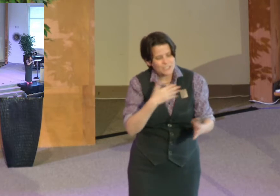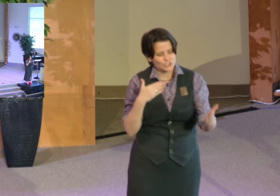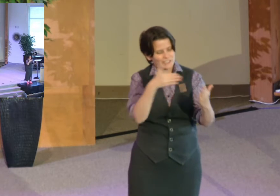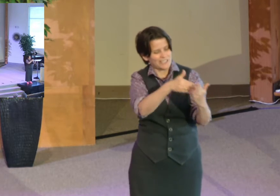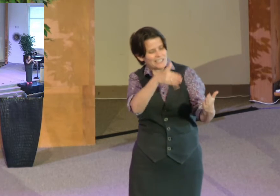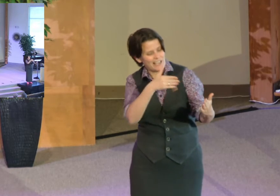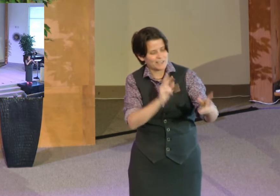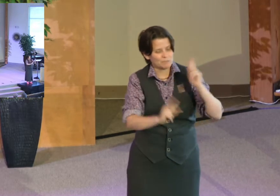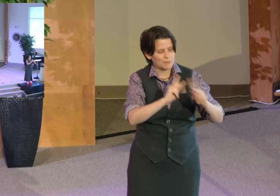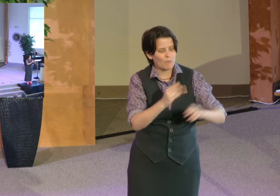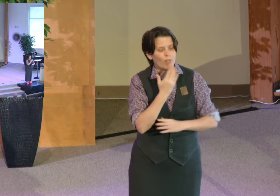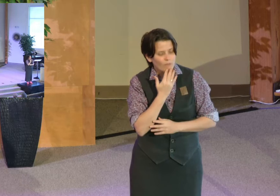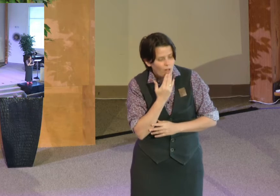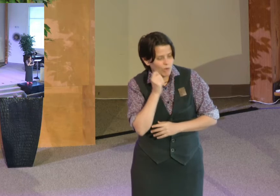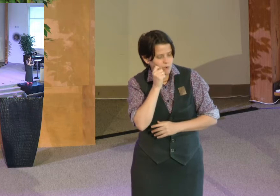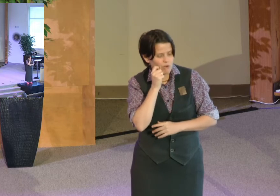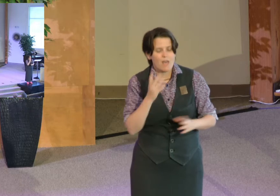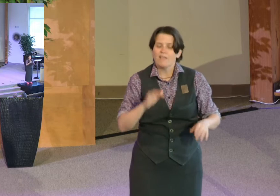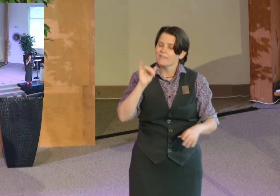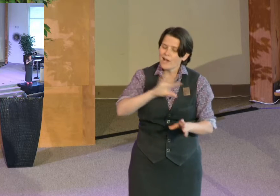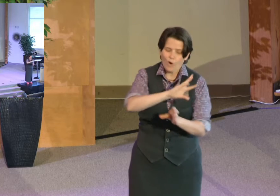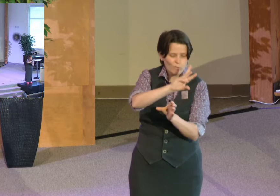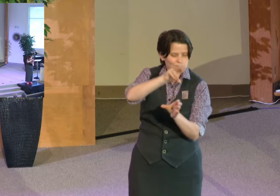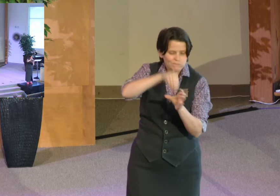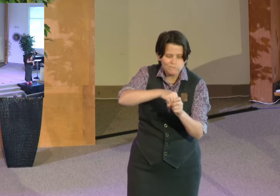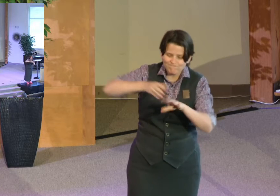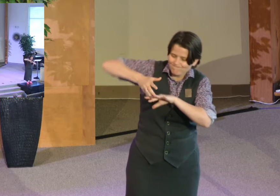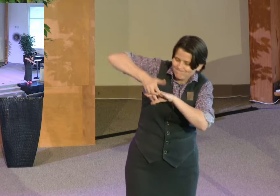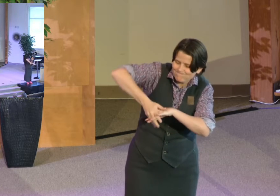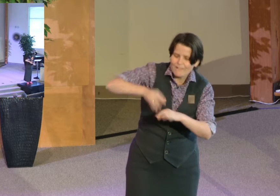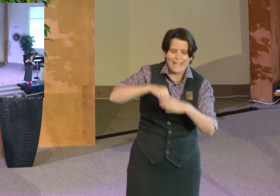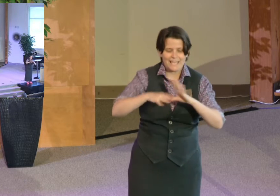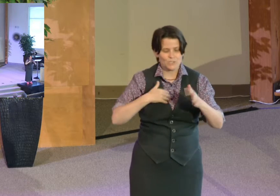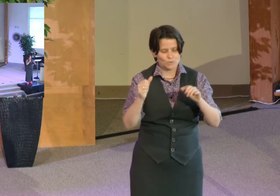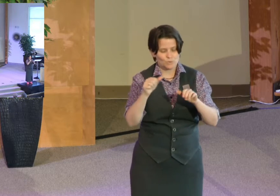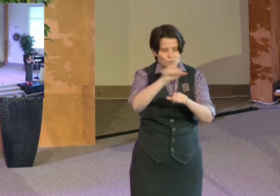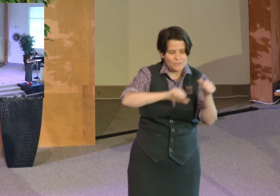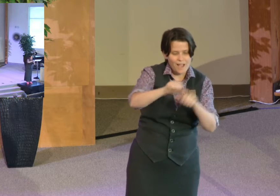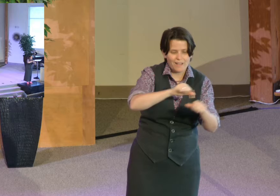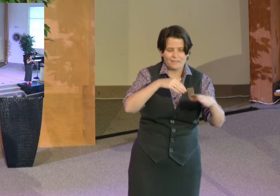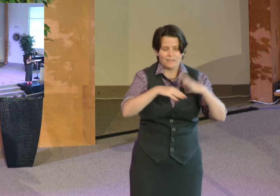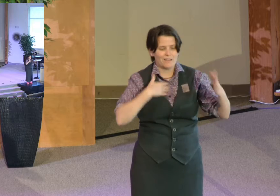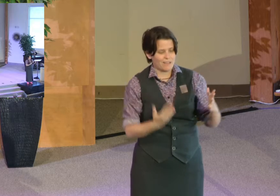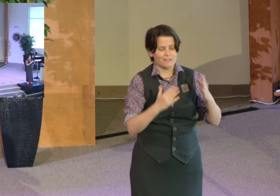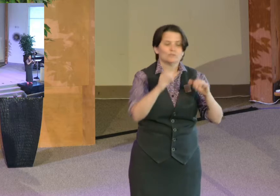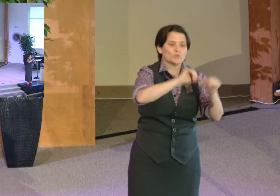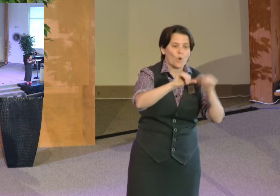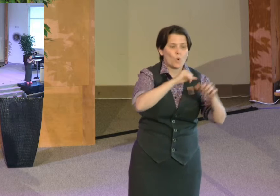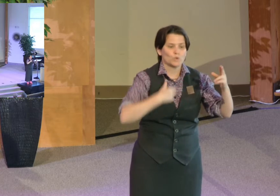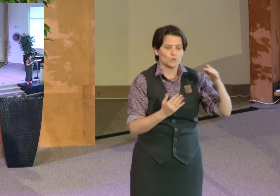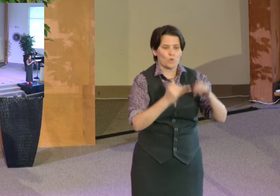social structures to institutions to cultures. Unity chooses to be more aware and take positive action